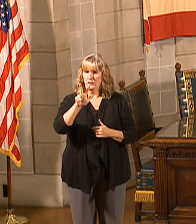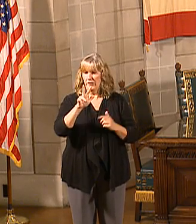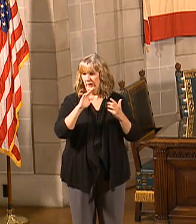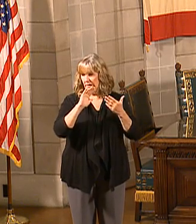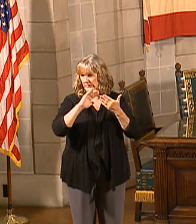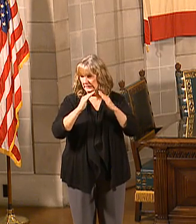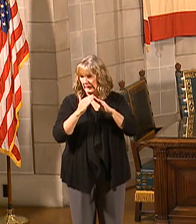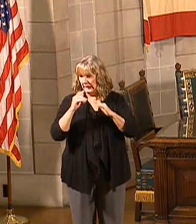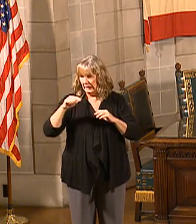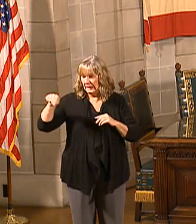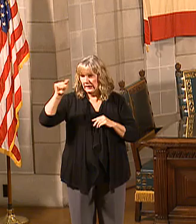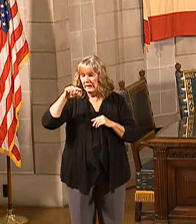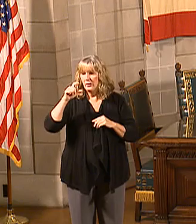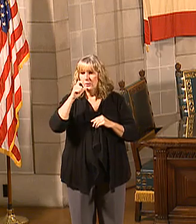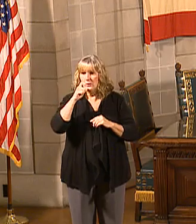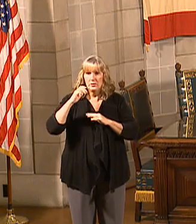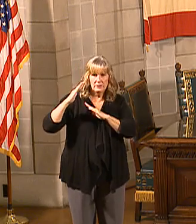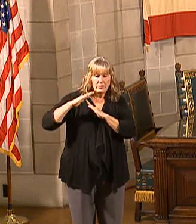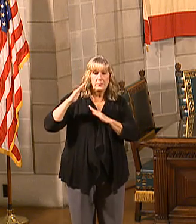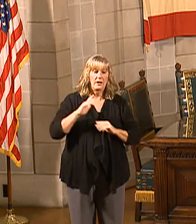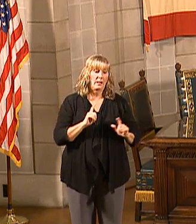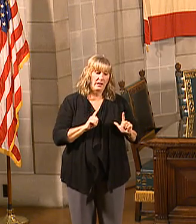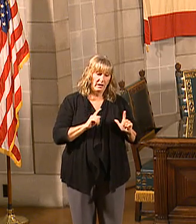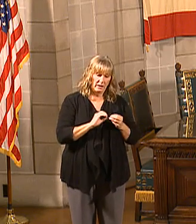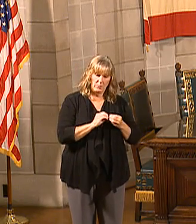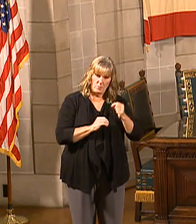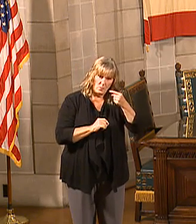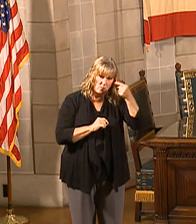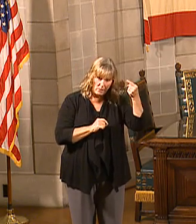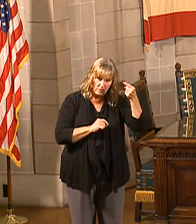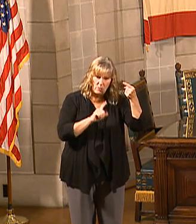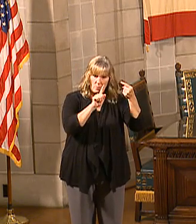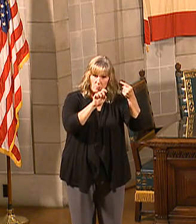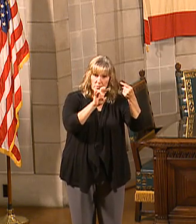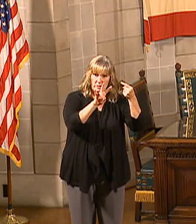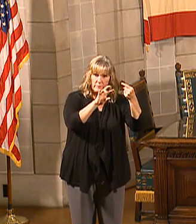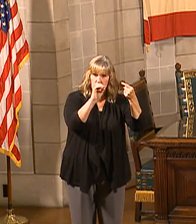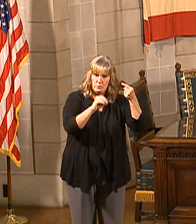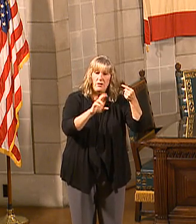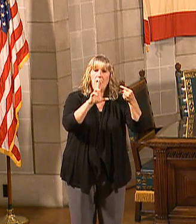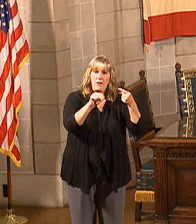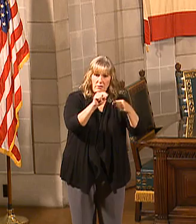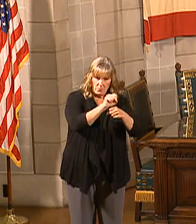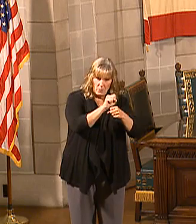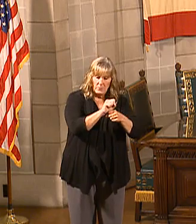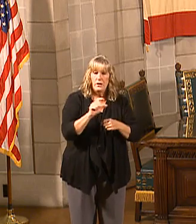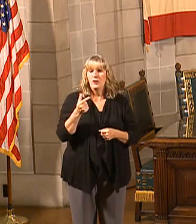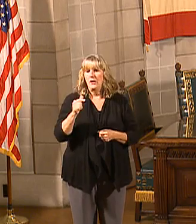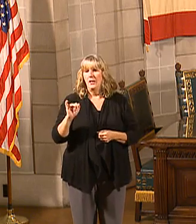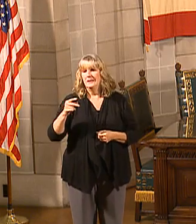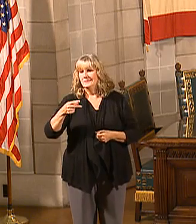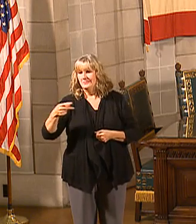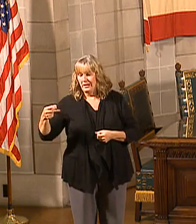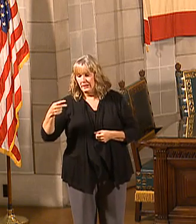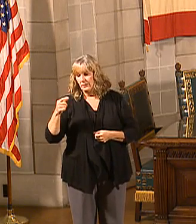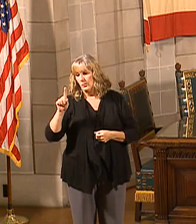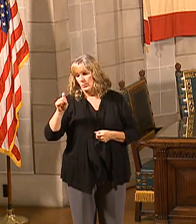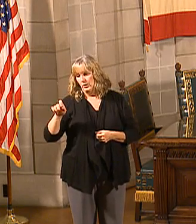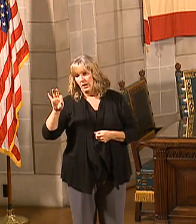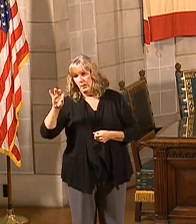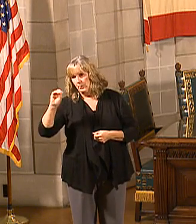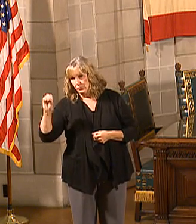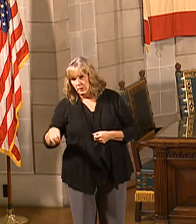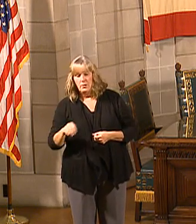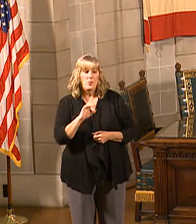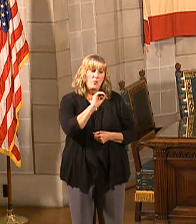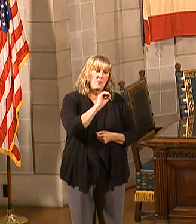top category of that. Lincoln's number one at 1.7% unemployment rate, Grand Island number two at 1.9%, and Omaha